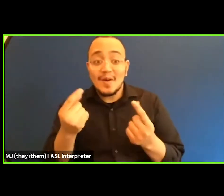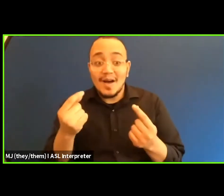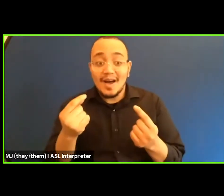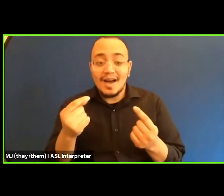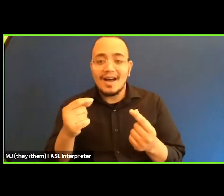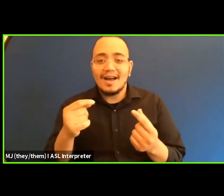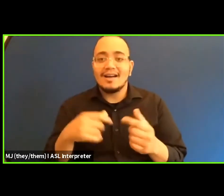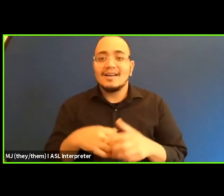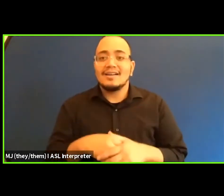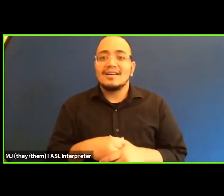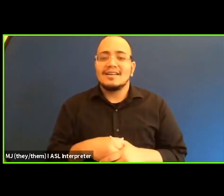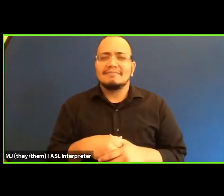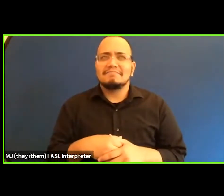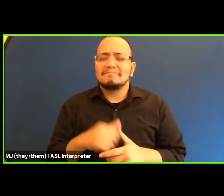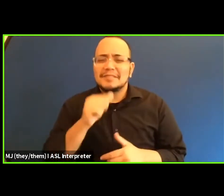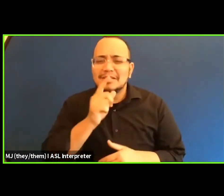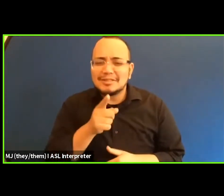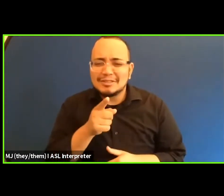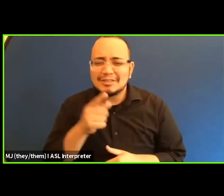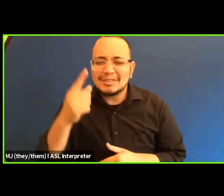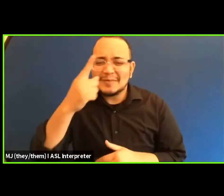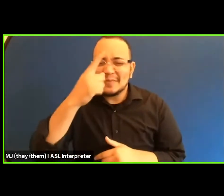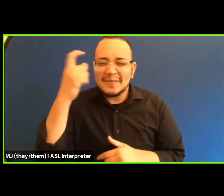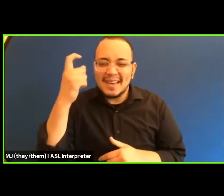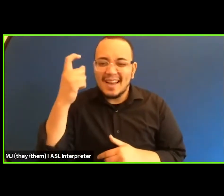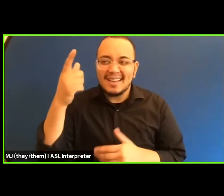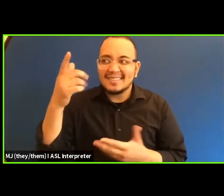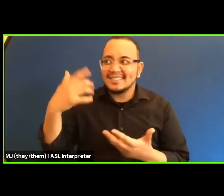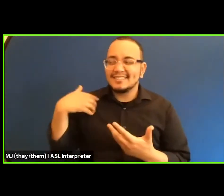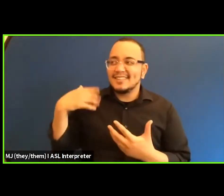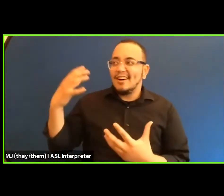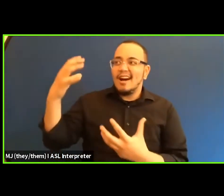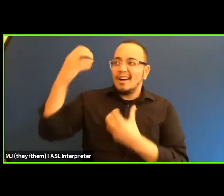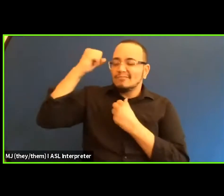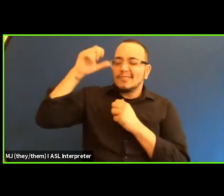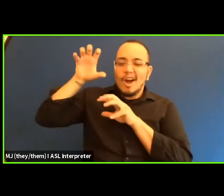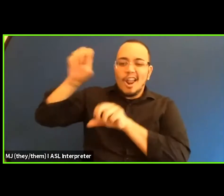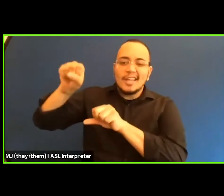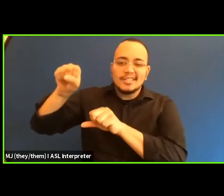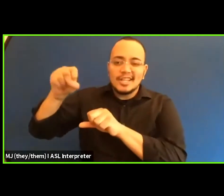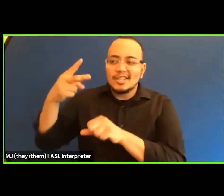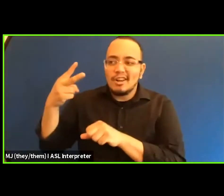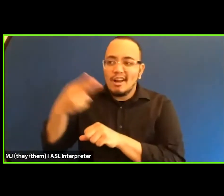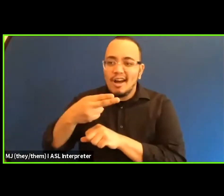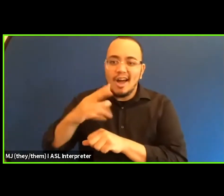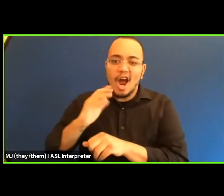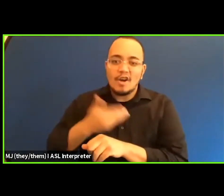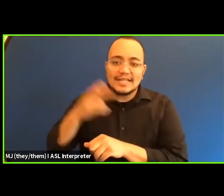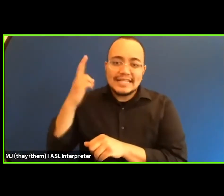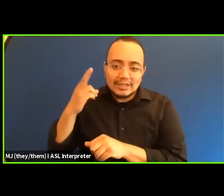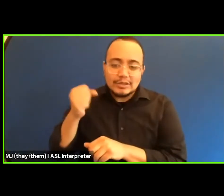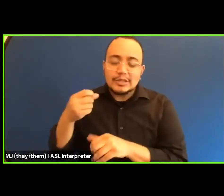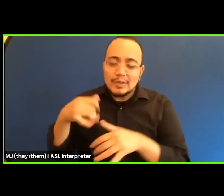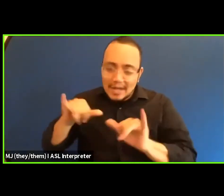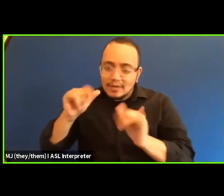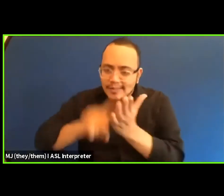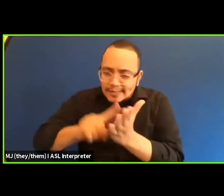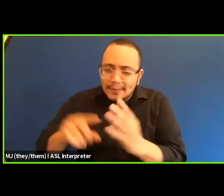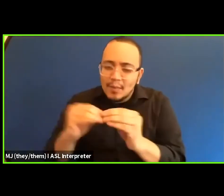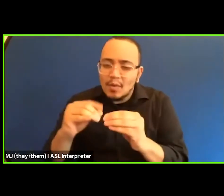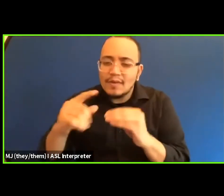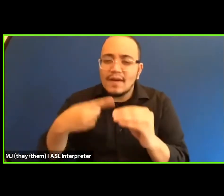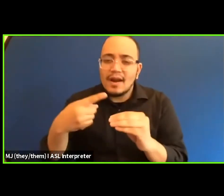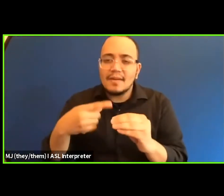don't know what we would call it because our lines have been cut by colonization and we are doing the work of excavating those lines. But maybe we can